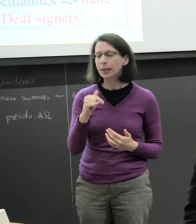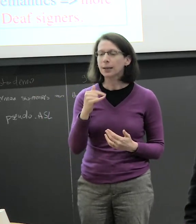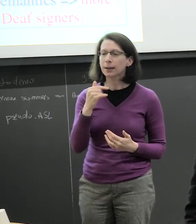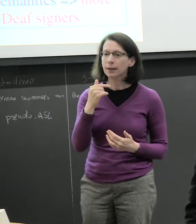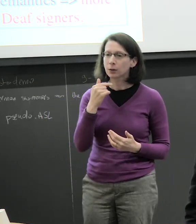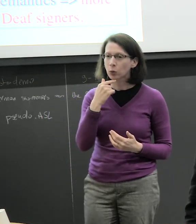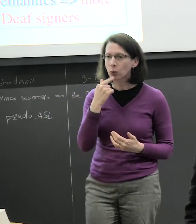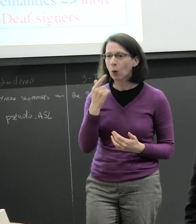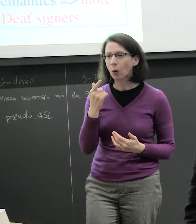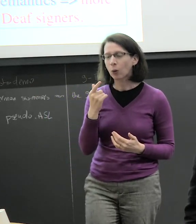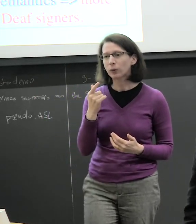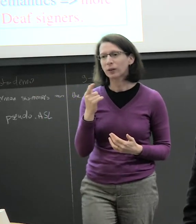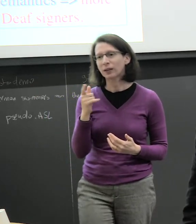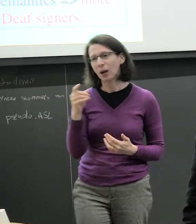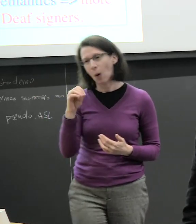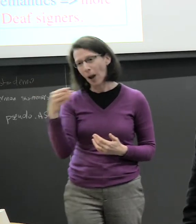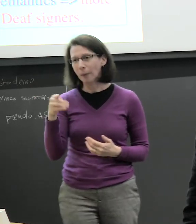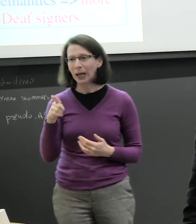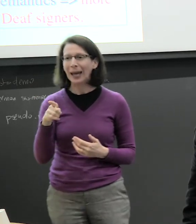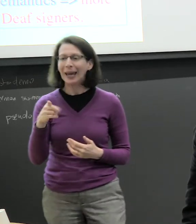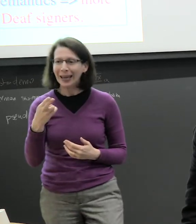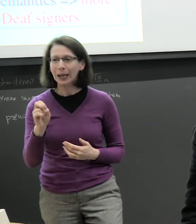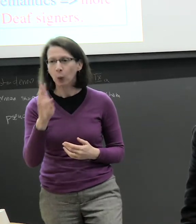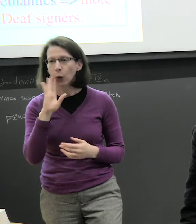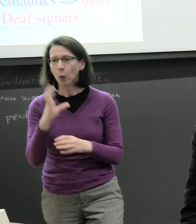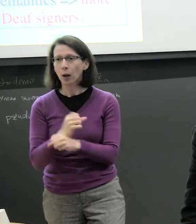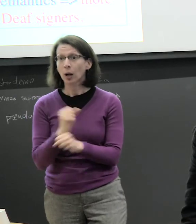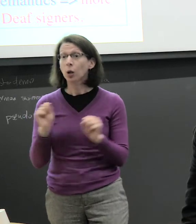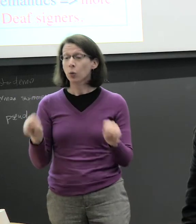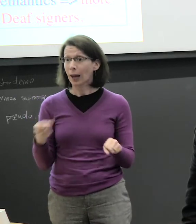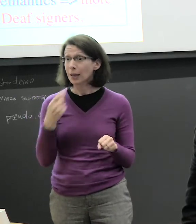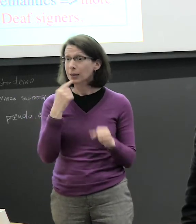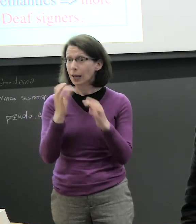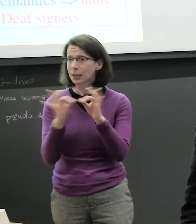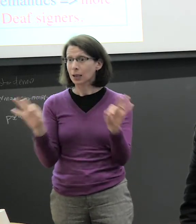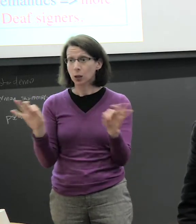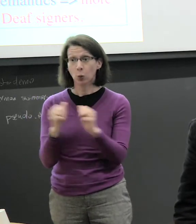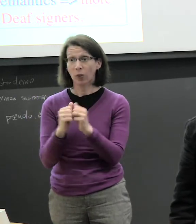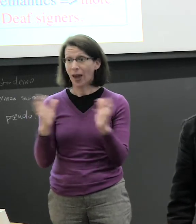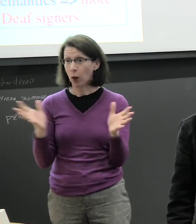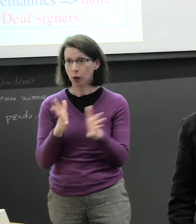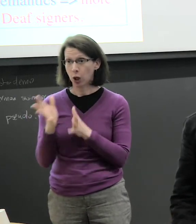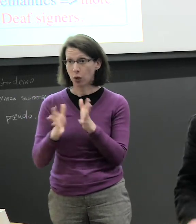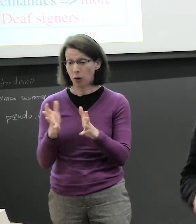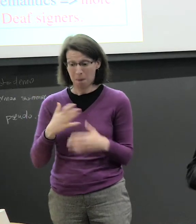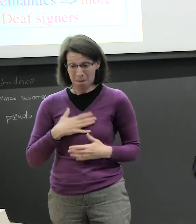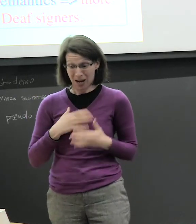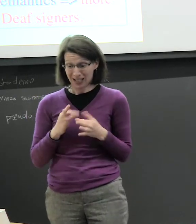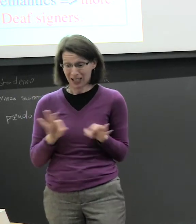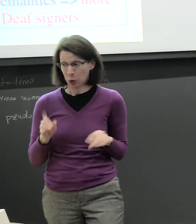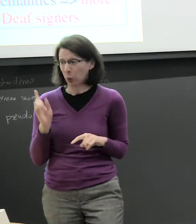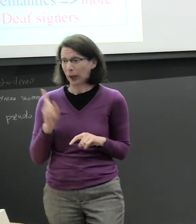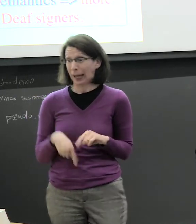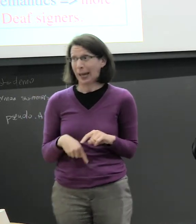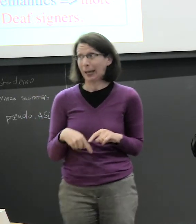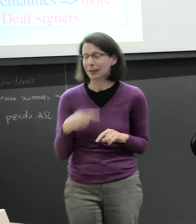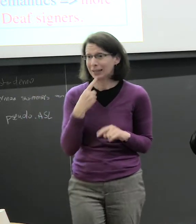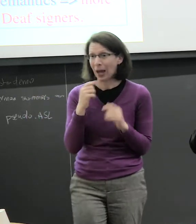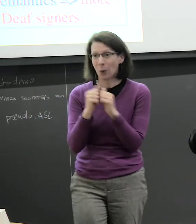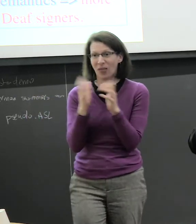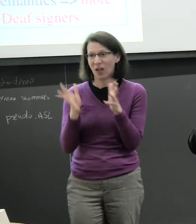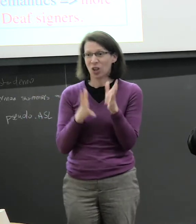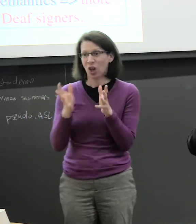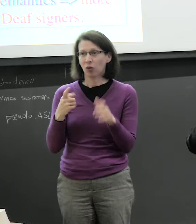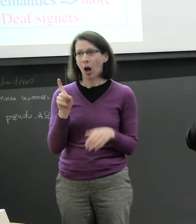Yes. You can say the sentence without the gesture. Mm-hmm. You can't say the sentence I said without a gesture. It's completely weird. No,